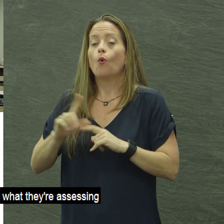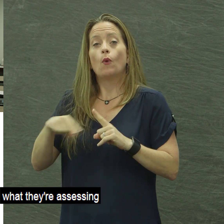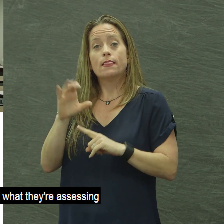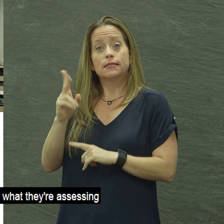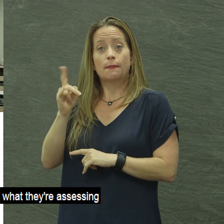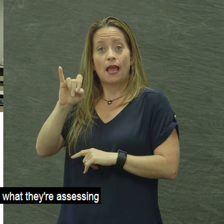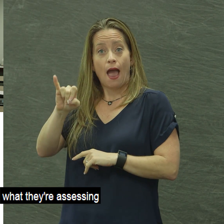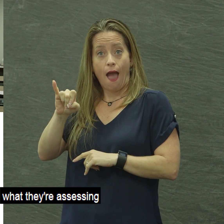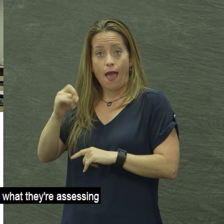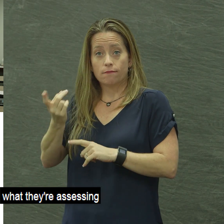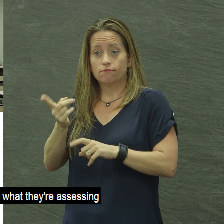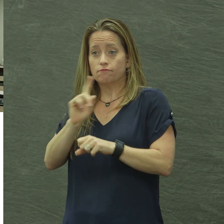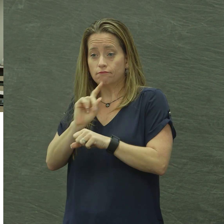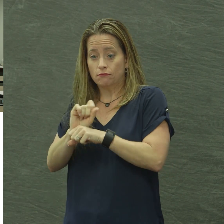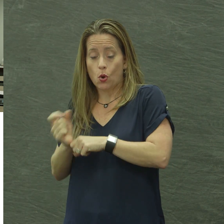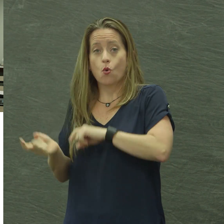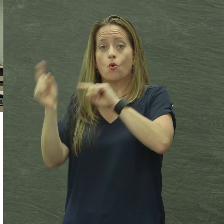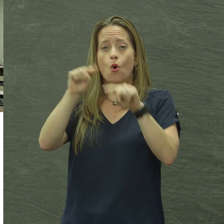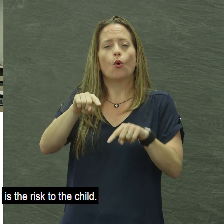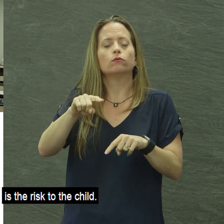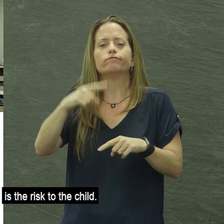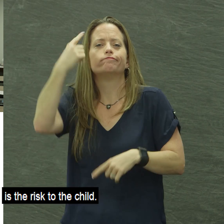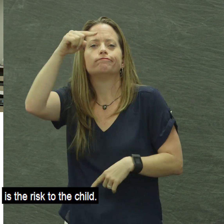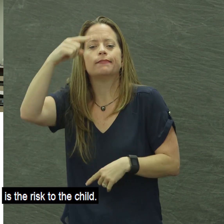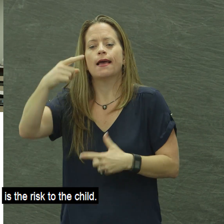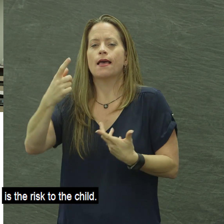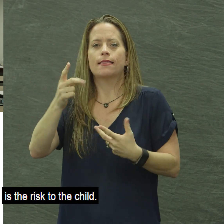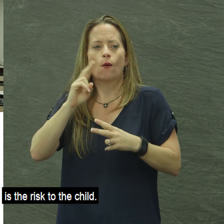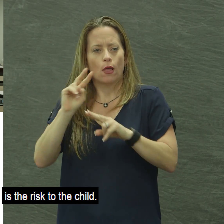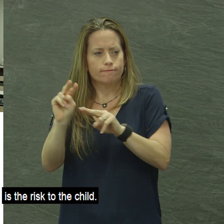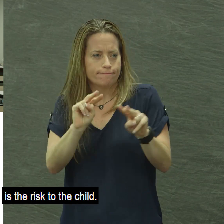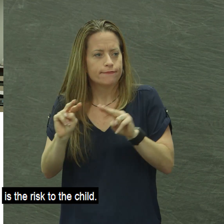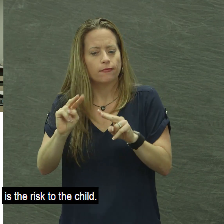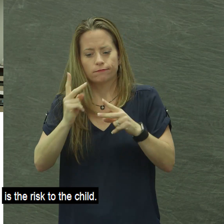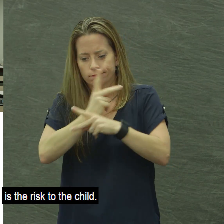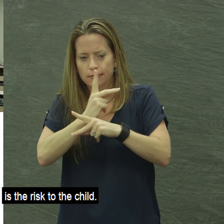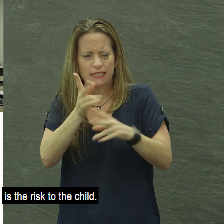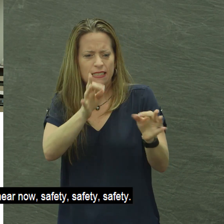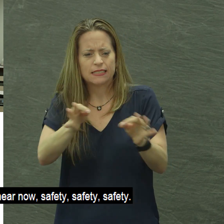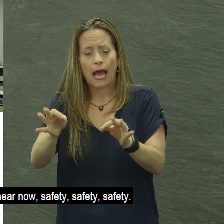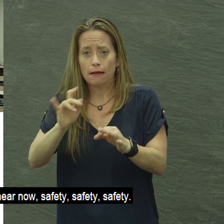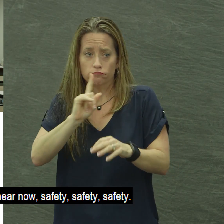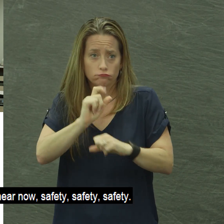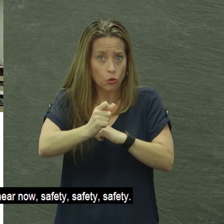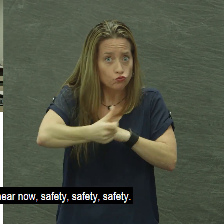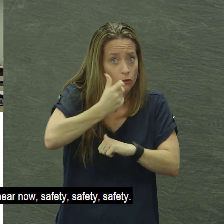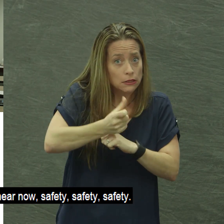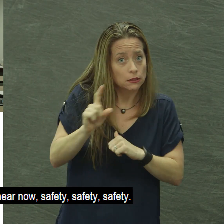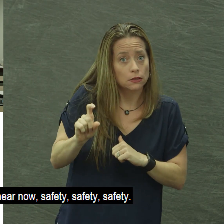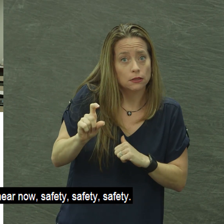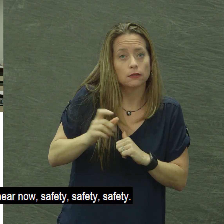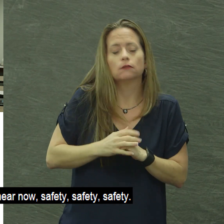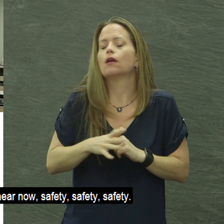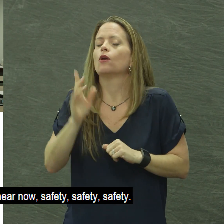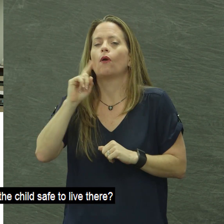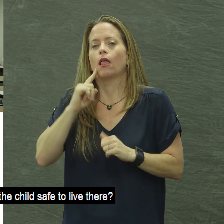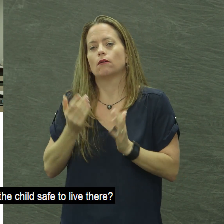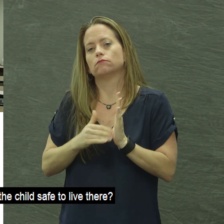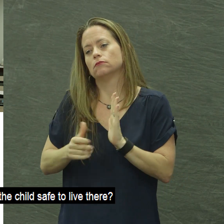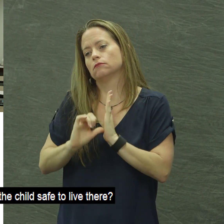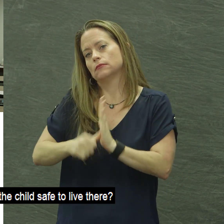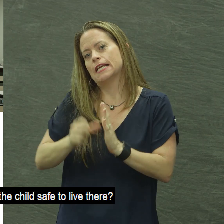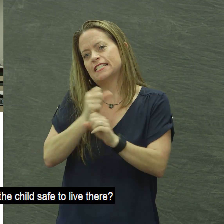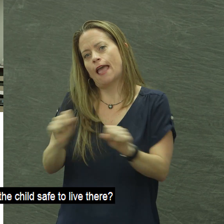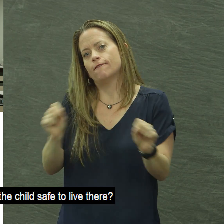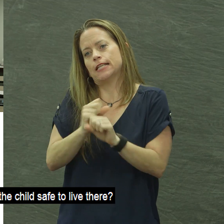what they're assessing is the risk to the child. You'll hear now safety, safety, safety. Is